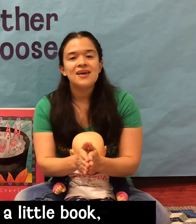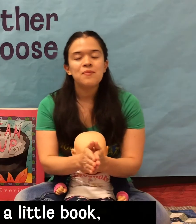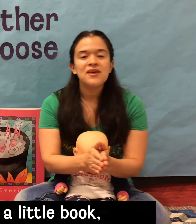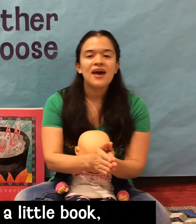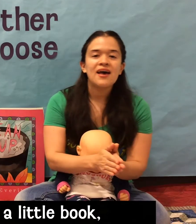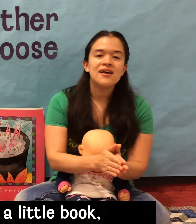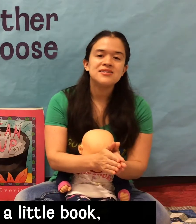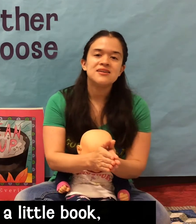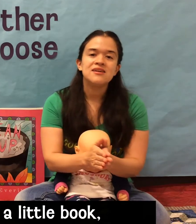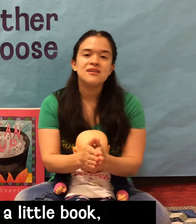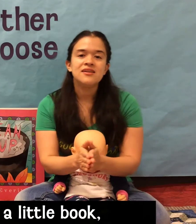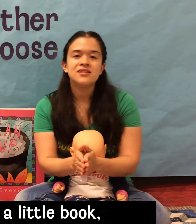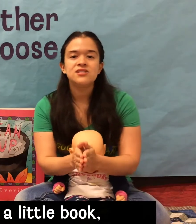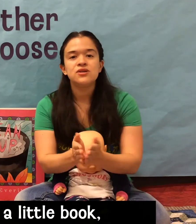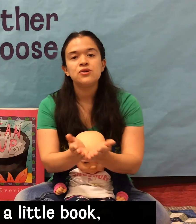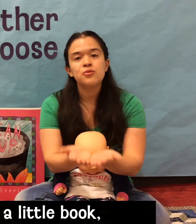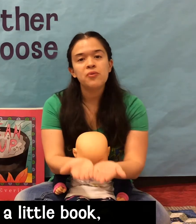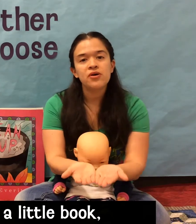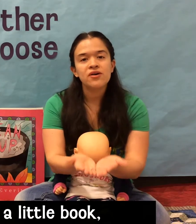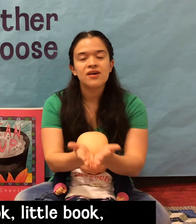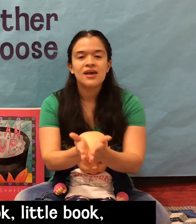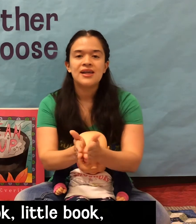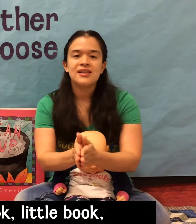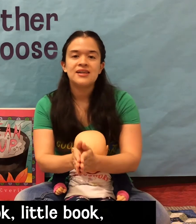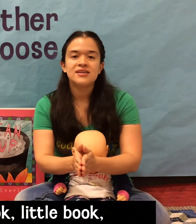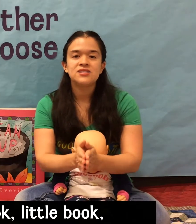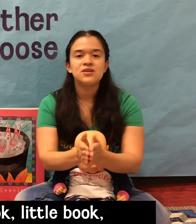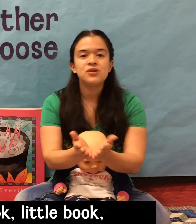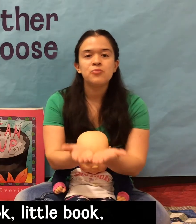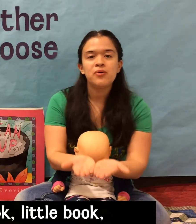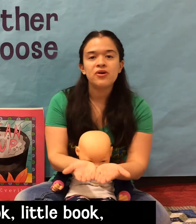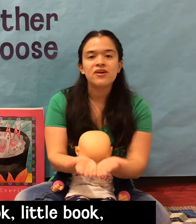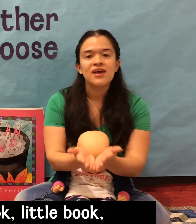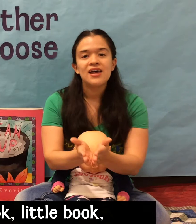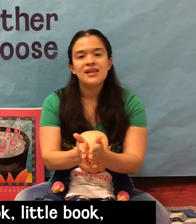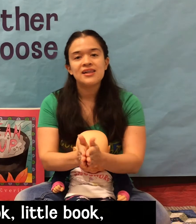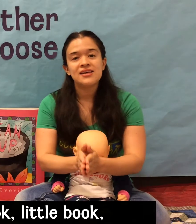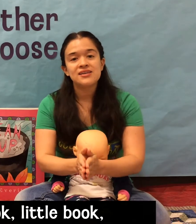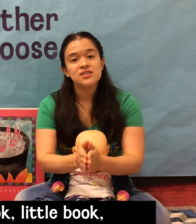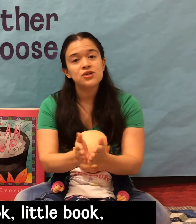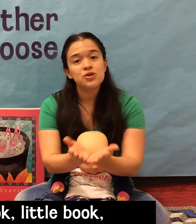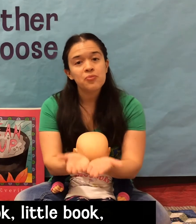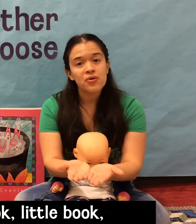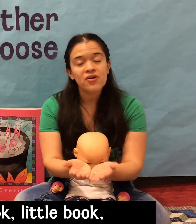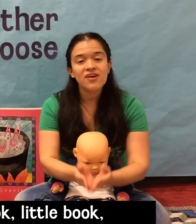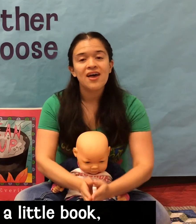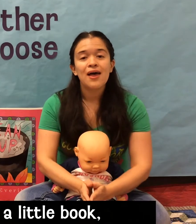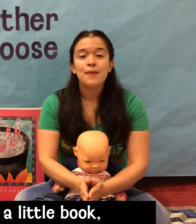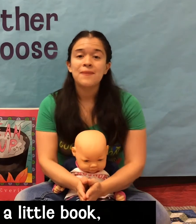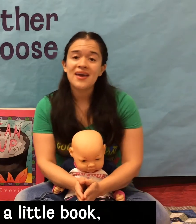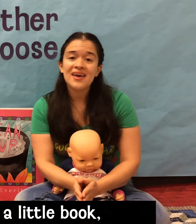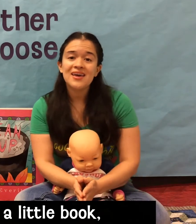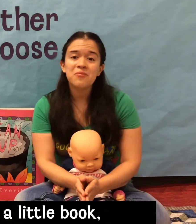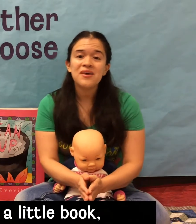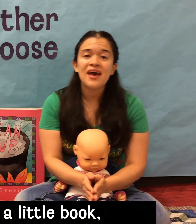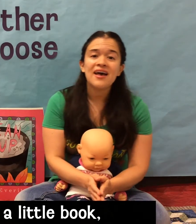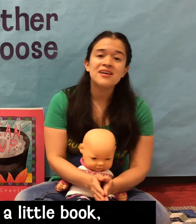Baby has a little book, little book, little book. Baby has